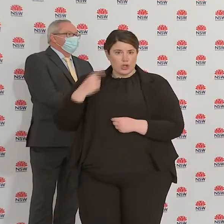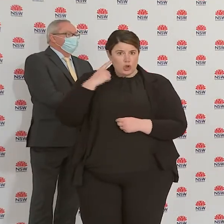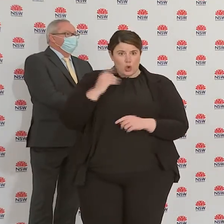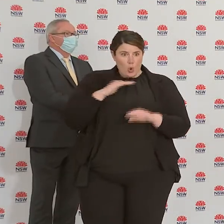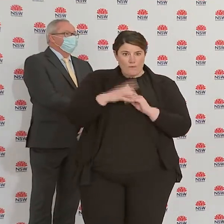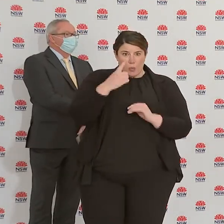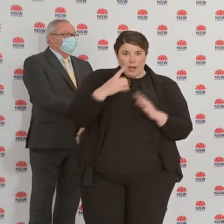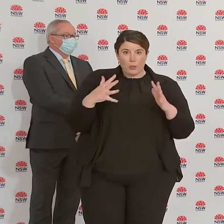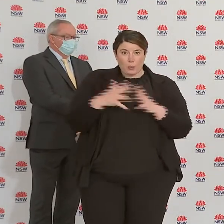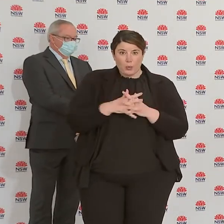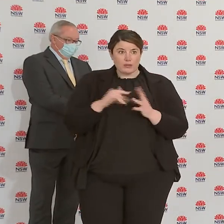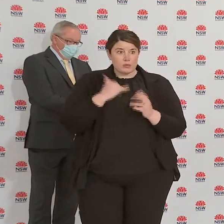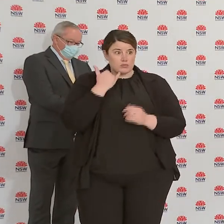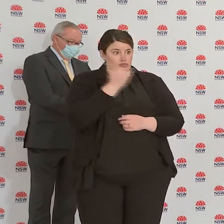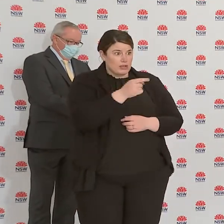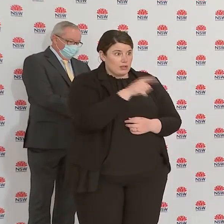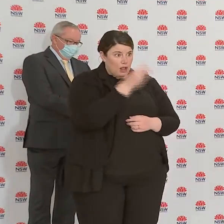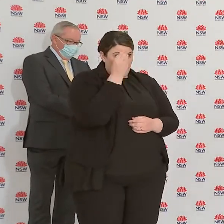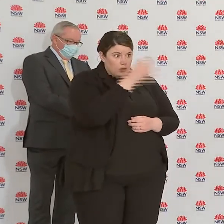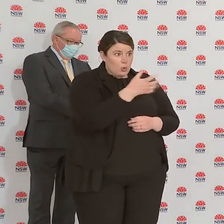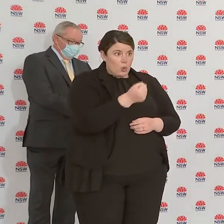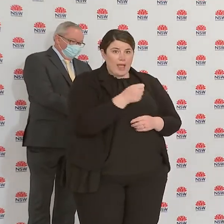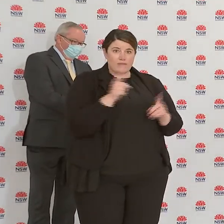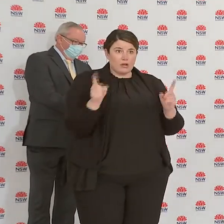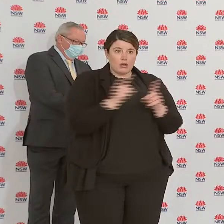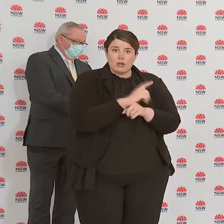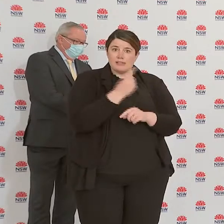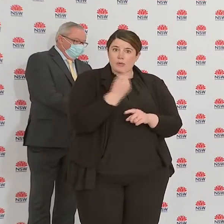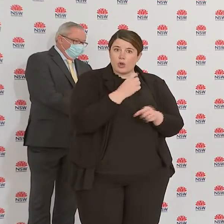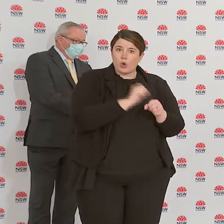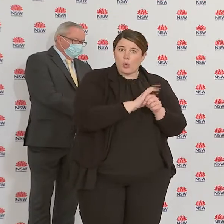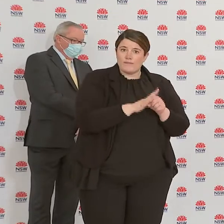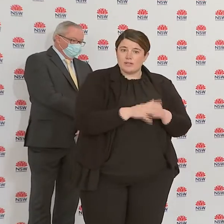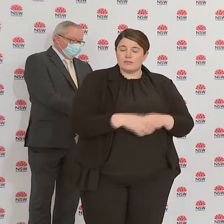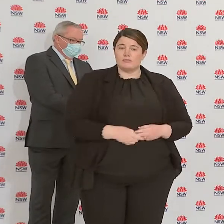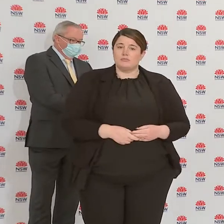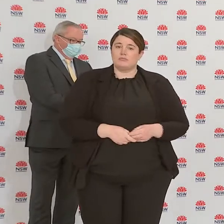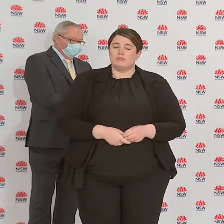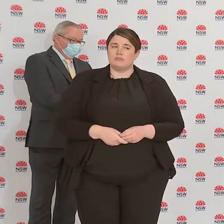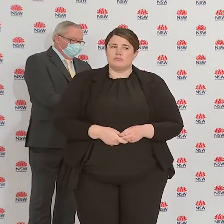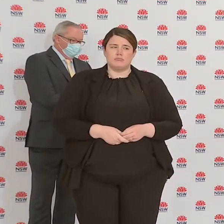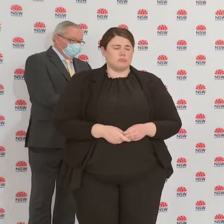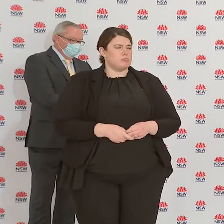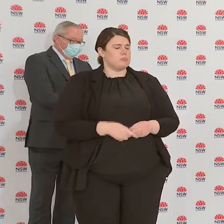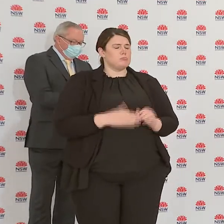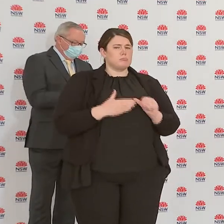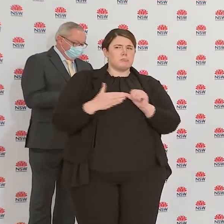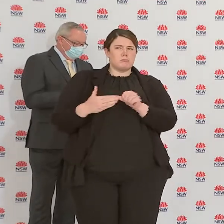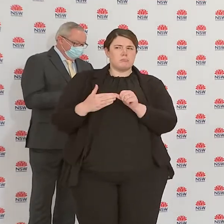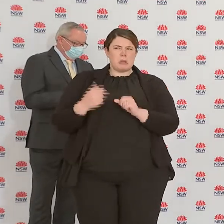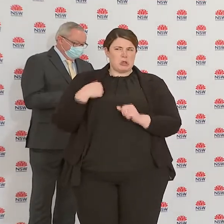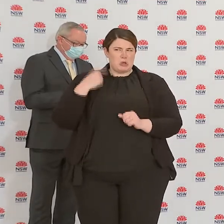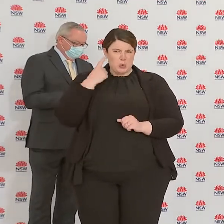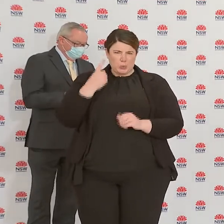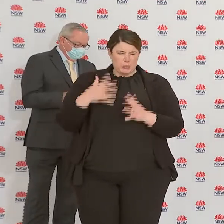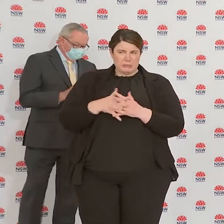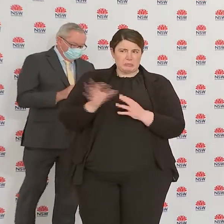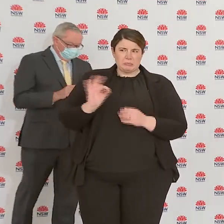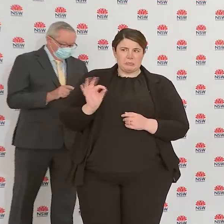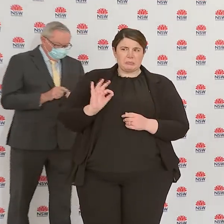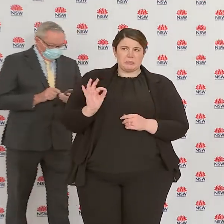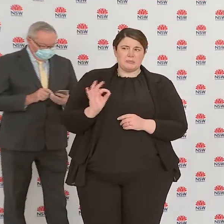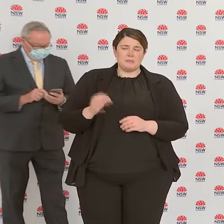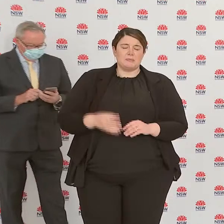from infectious cases. Is that the case? Certainly it hasn't been raised that there's a week delay. We are